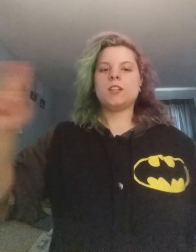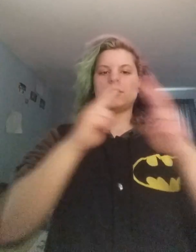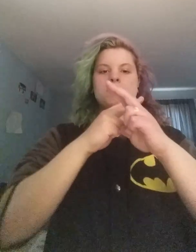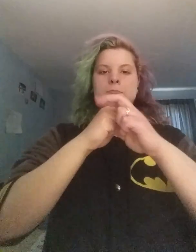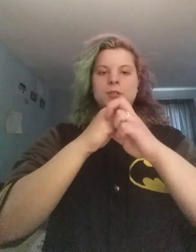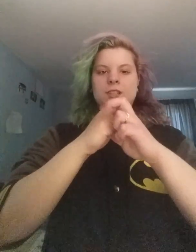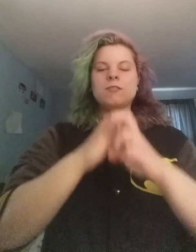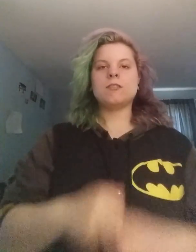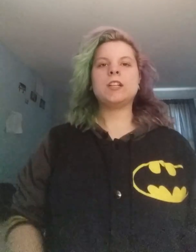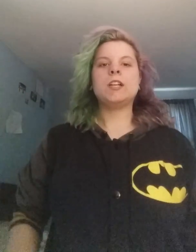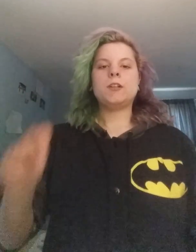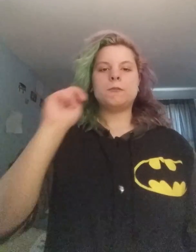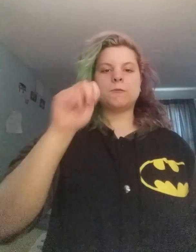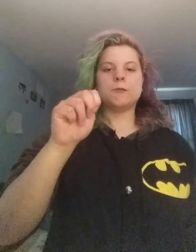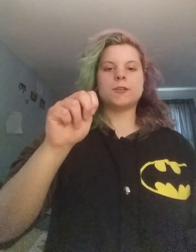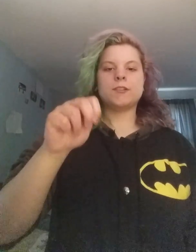it's bunny for